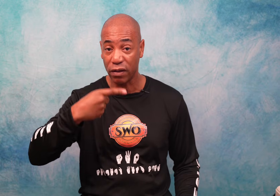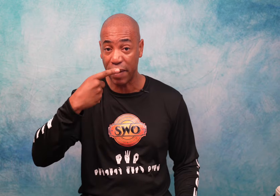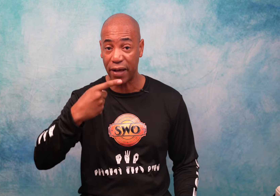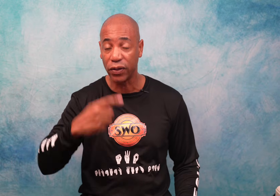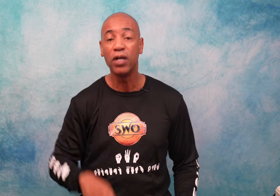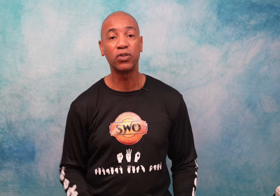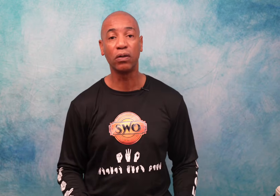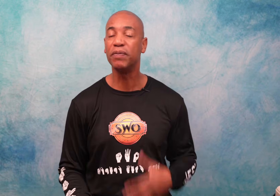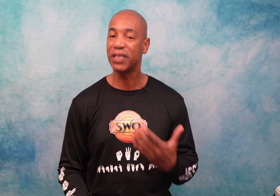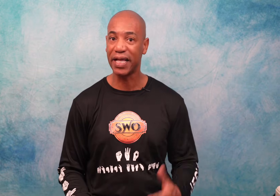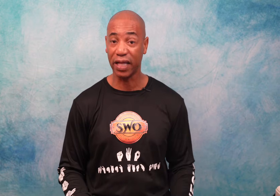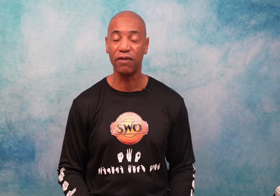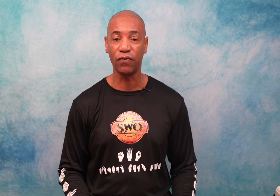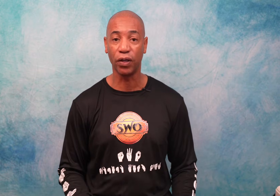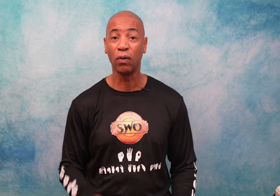mouth. So let me sign that again for you.